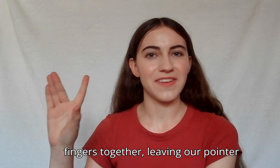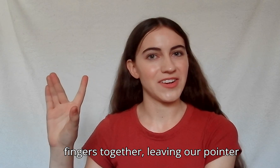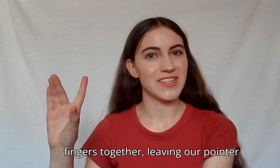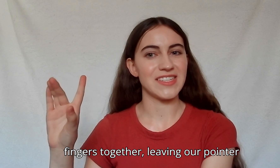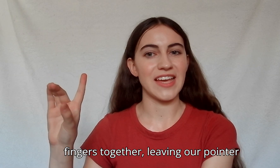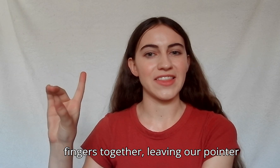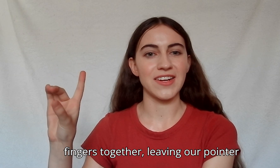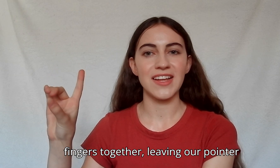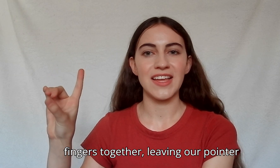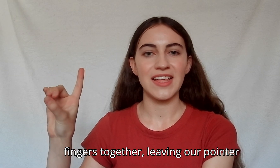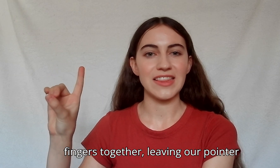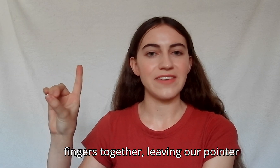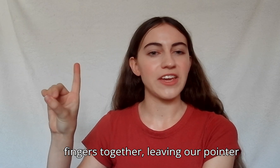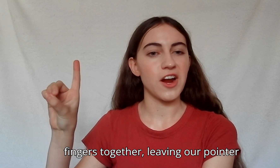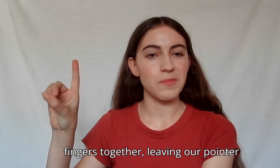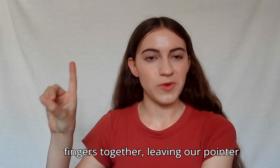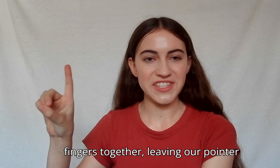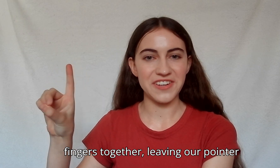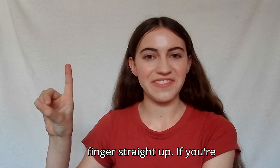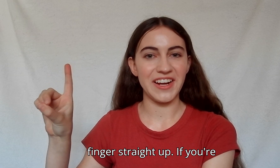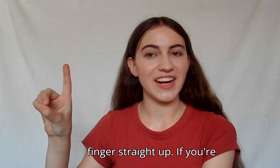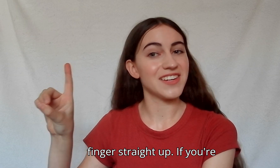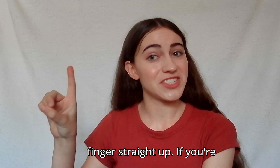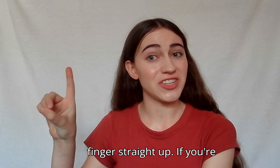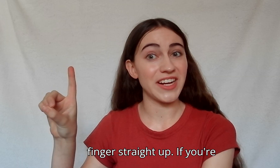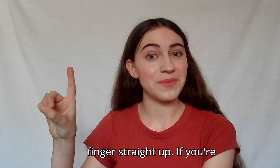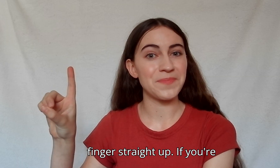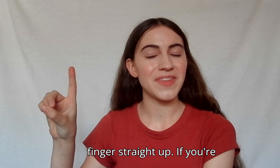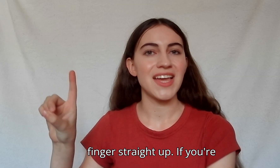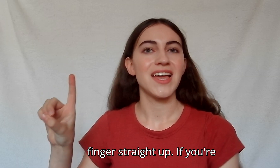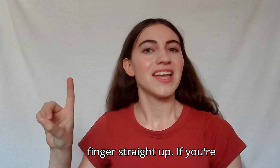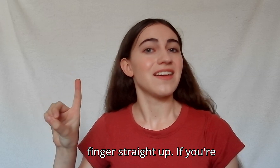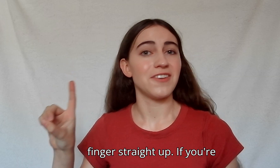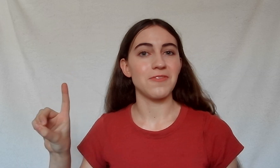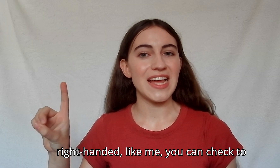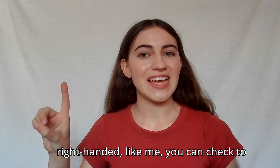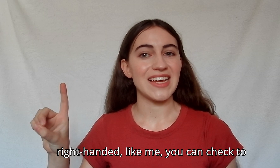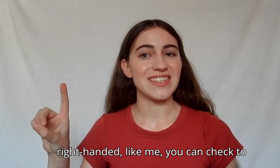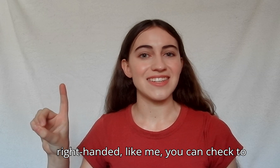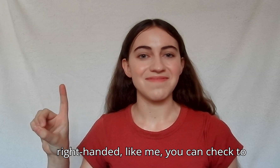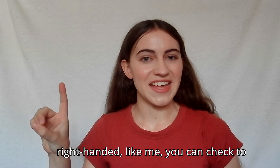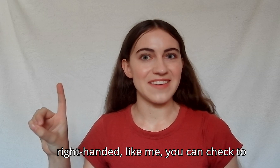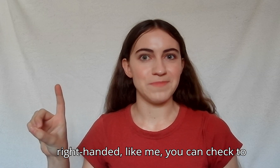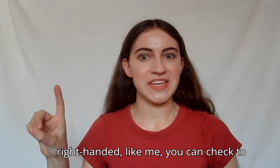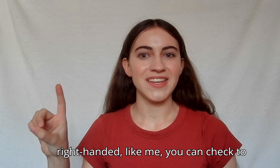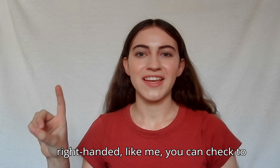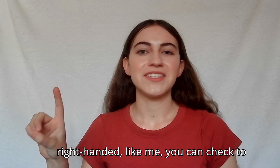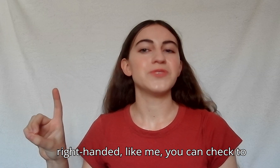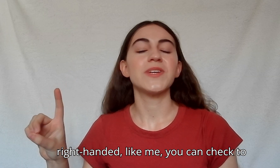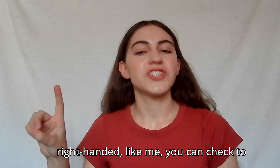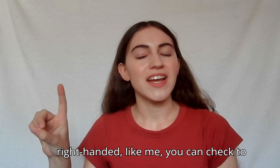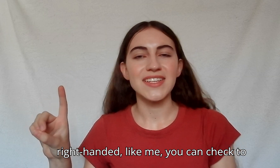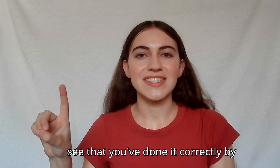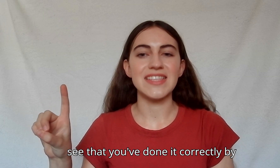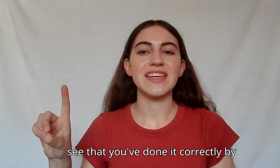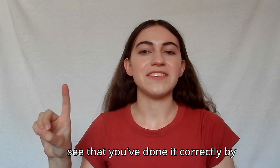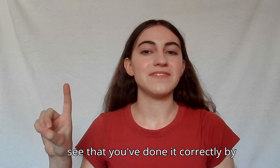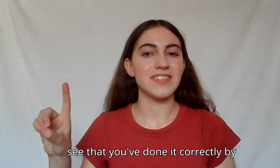fingers together, leaving our pointer finger straight up. If you're right-handed, like me, you can check to see that you've done